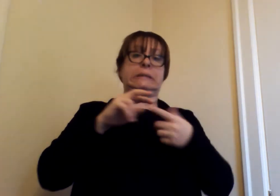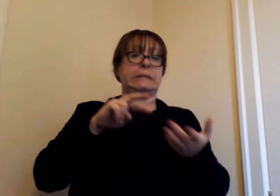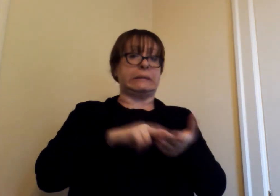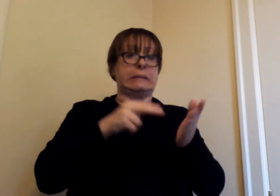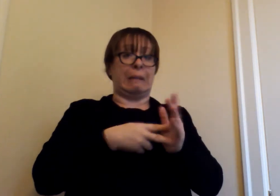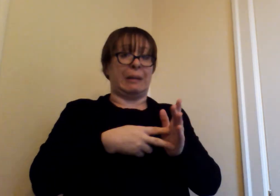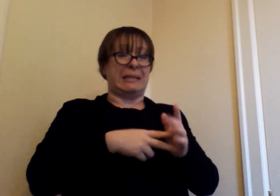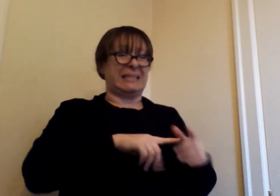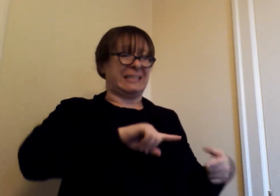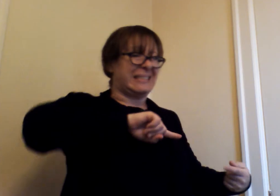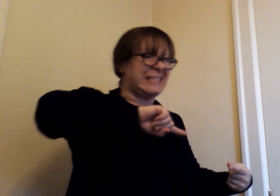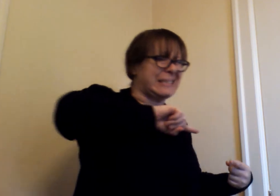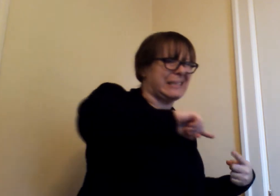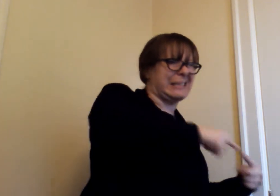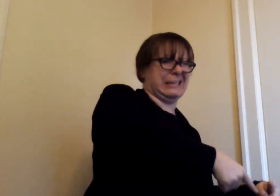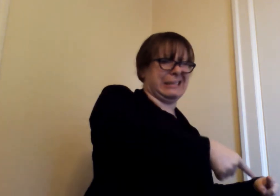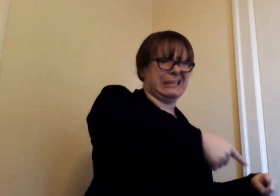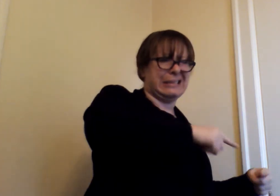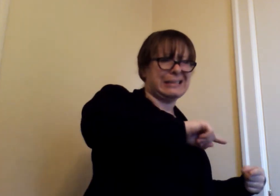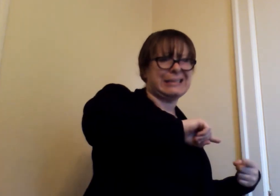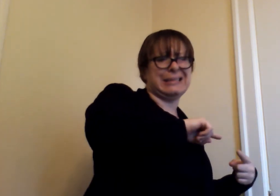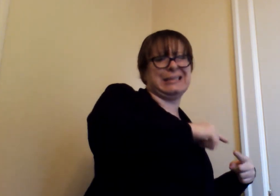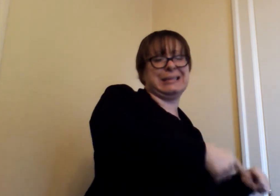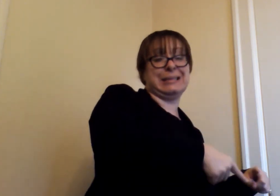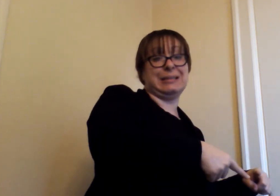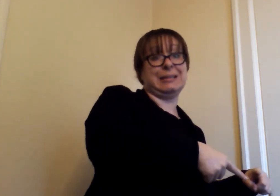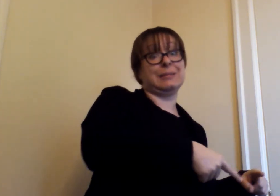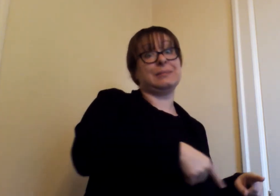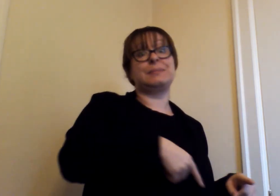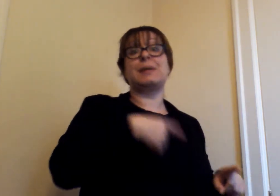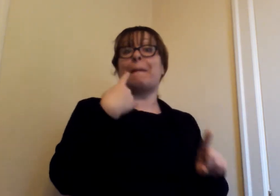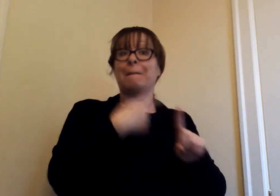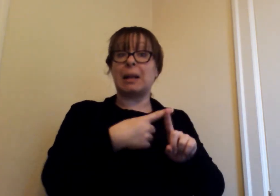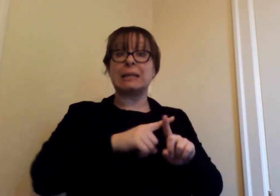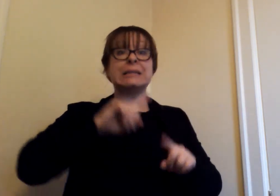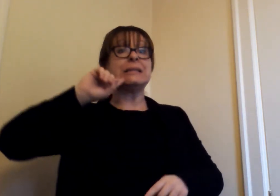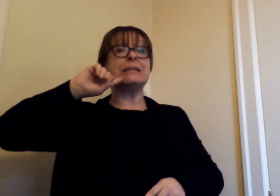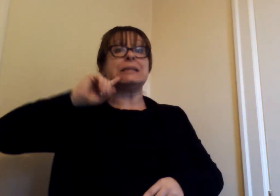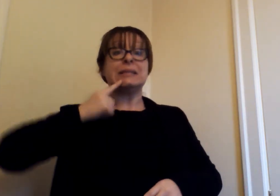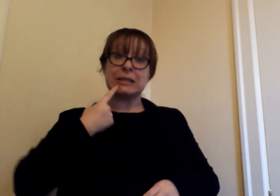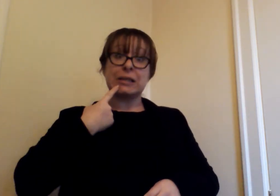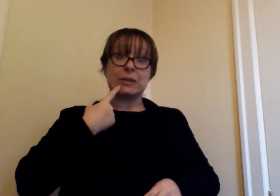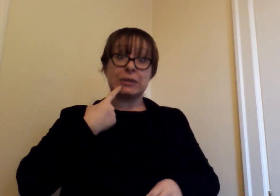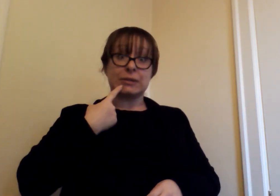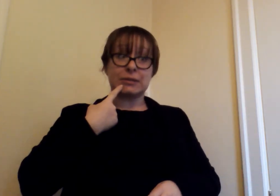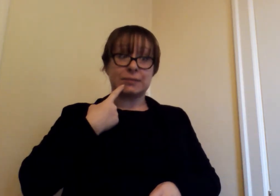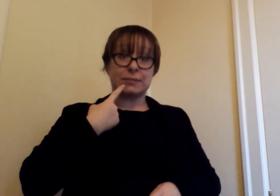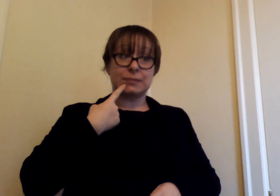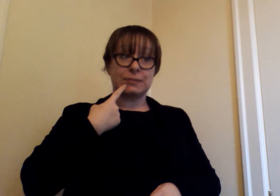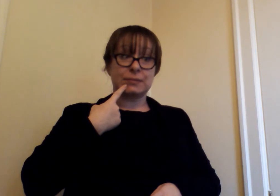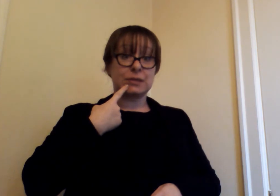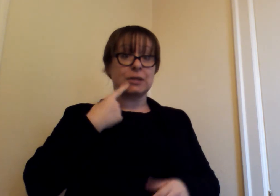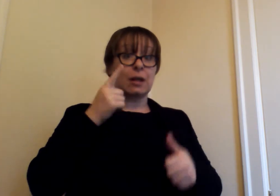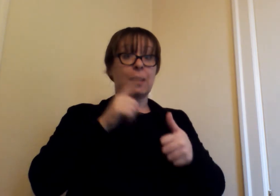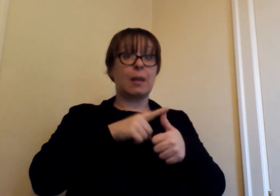other consequences as well. Serious complications are most likely to arise when targeting the basilic vein, with